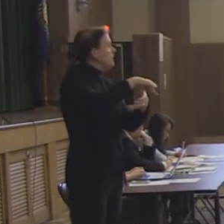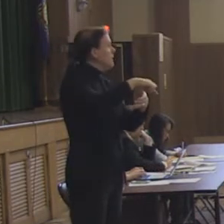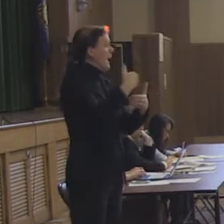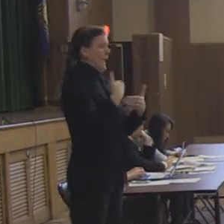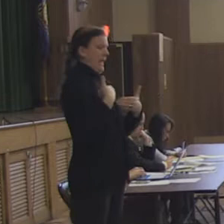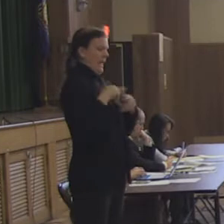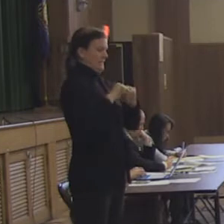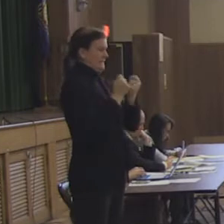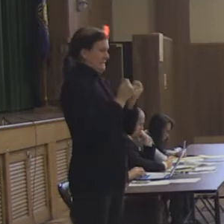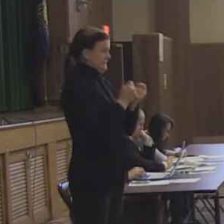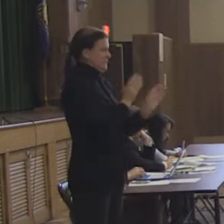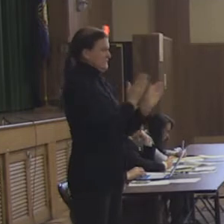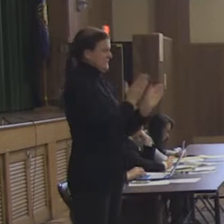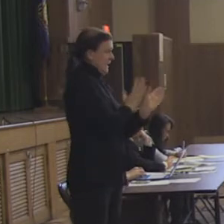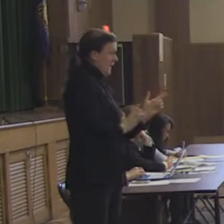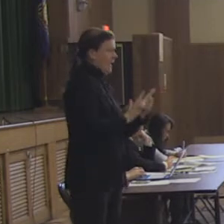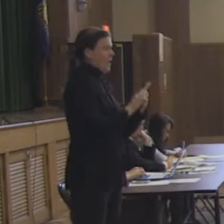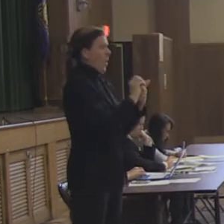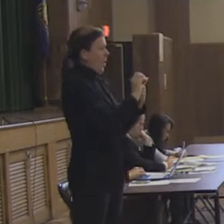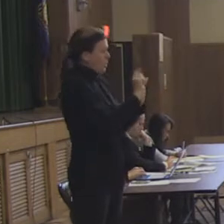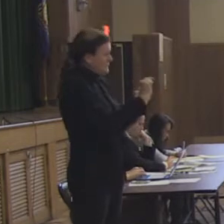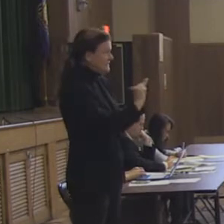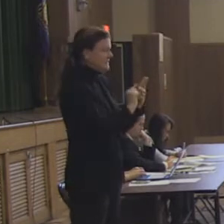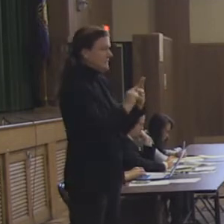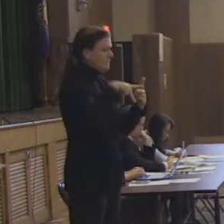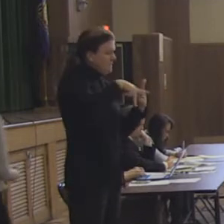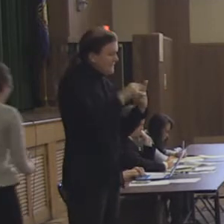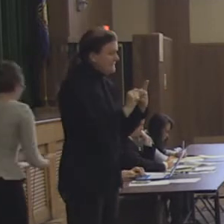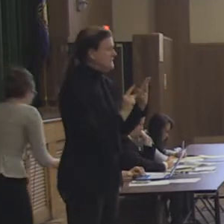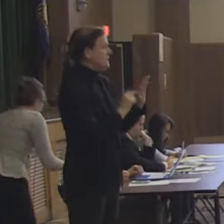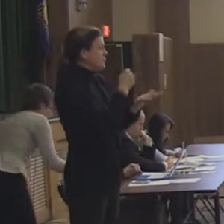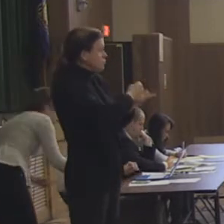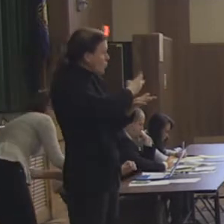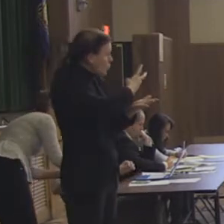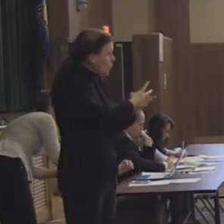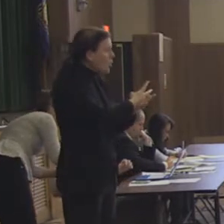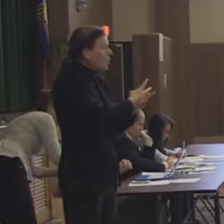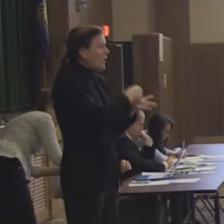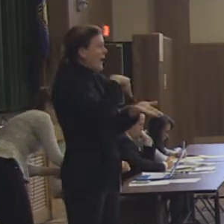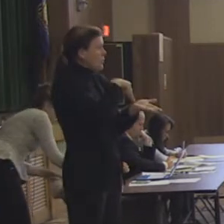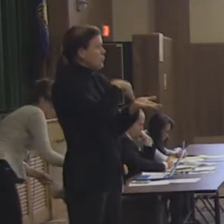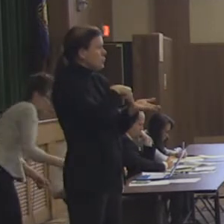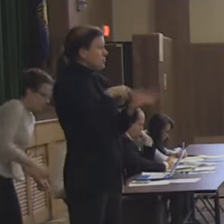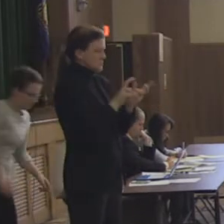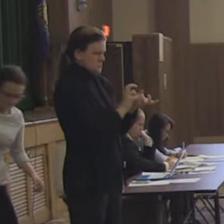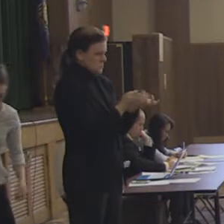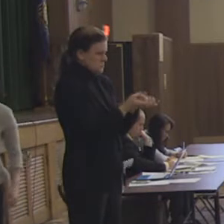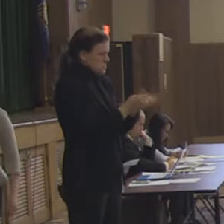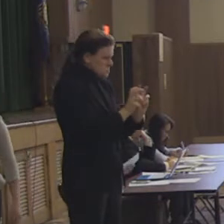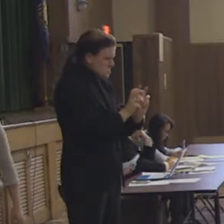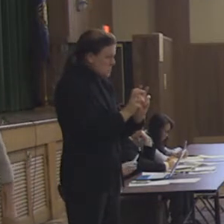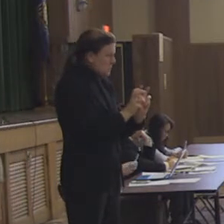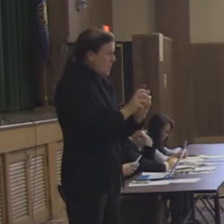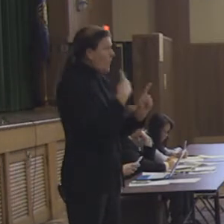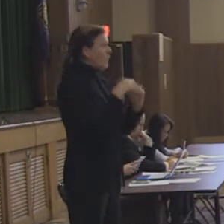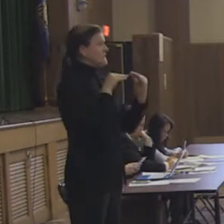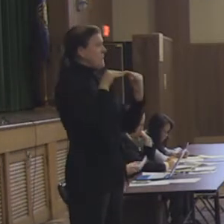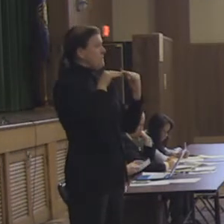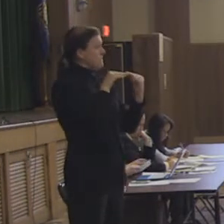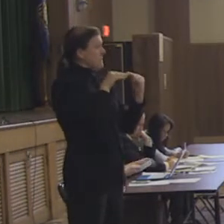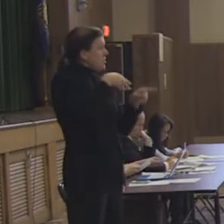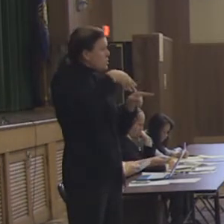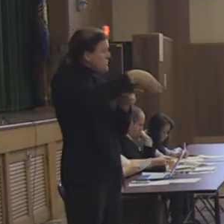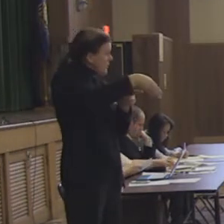team of a psychologist, an occupational therapist, a social worker, and the nursing staff, and a peer